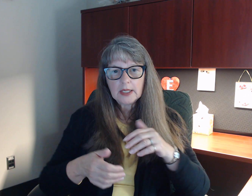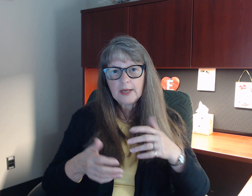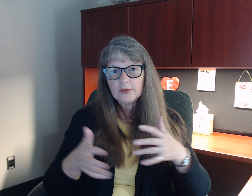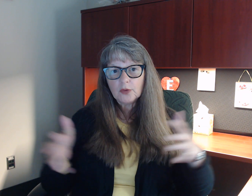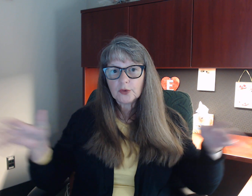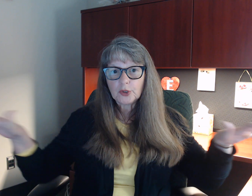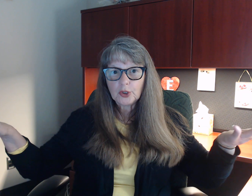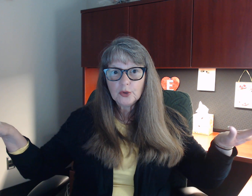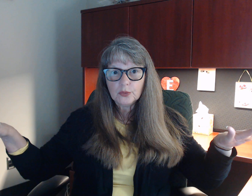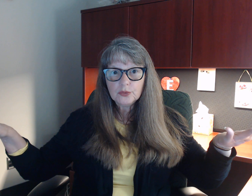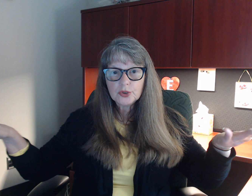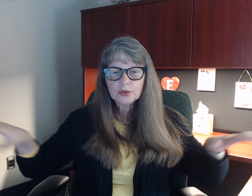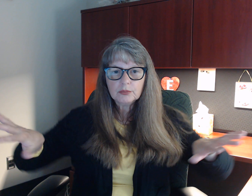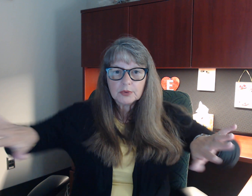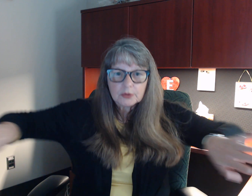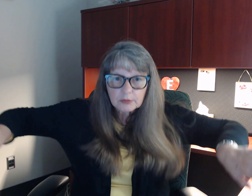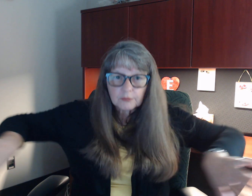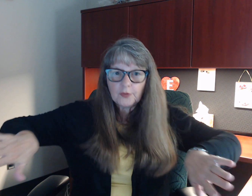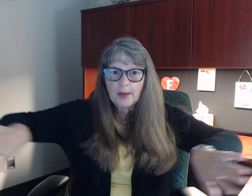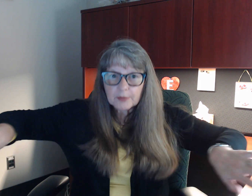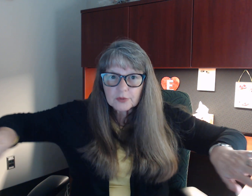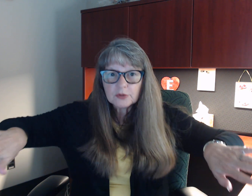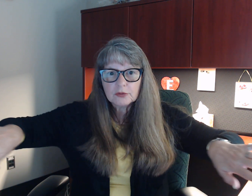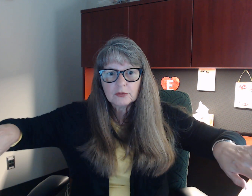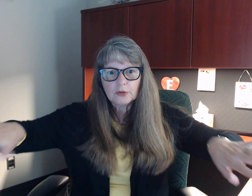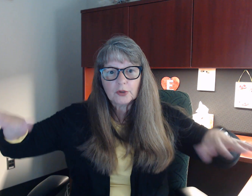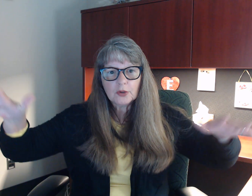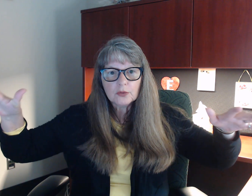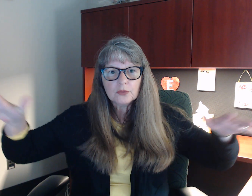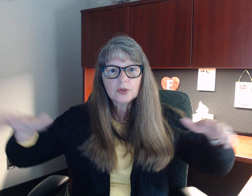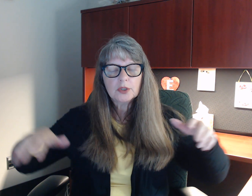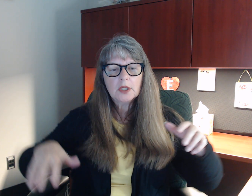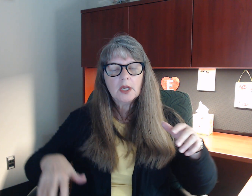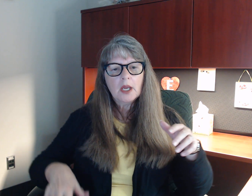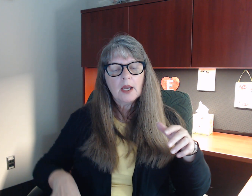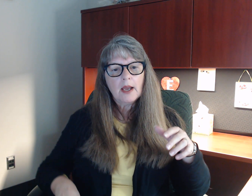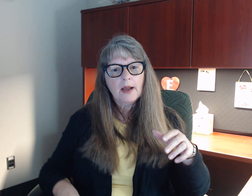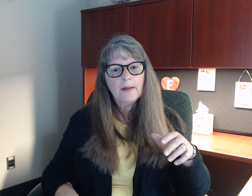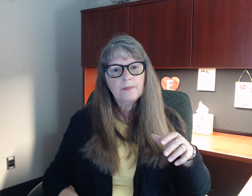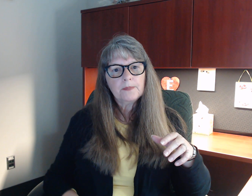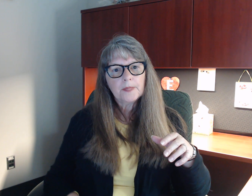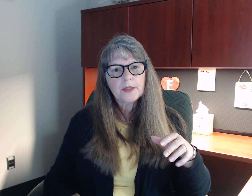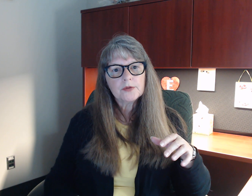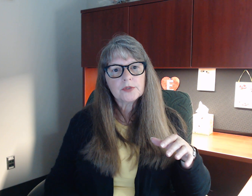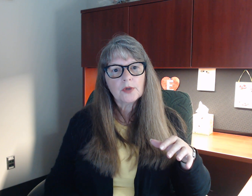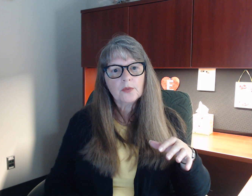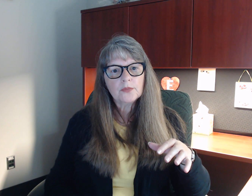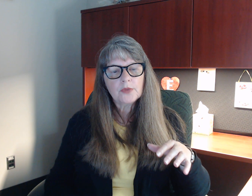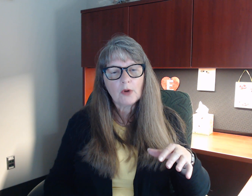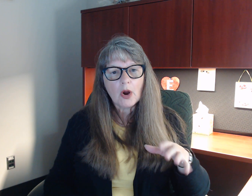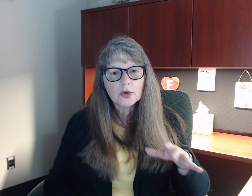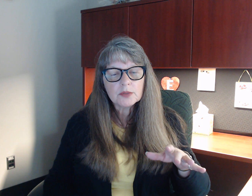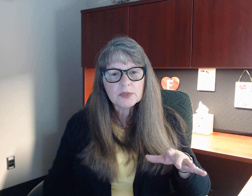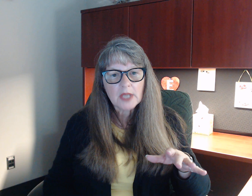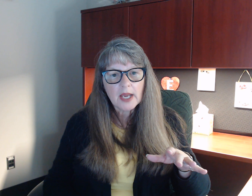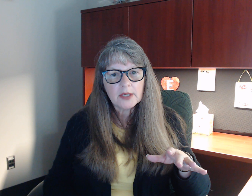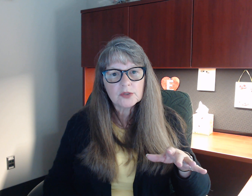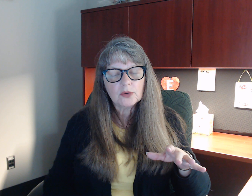even though they're huge, but they're flappers and they're huge. Um, so there are some signs, so you